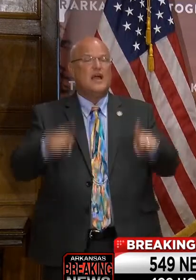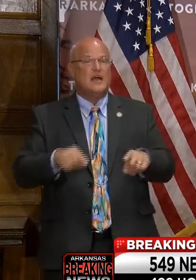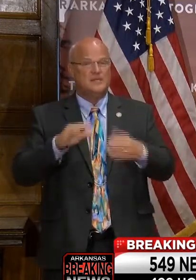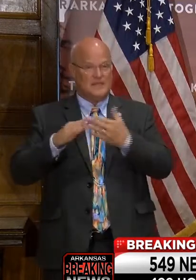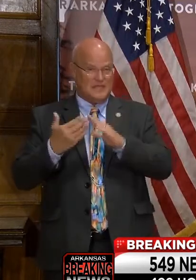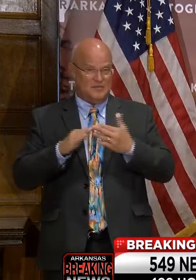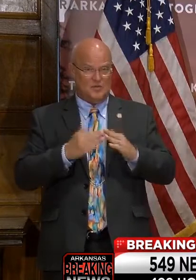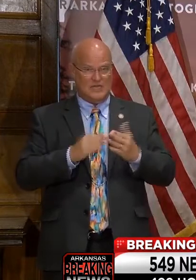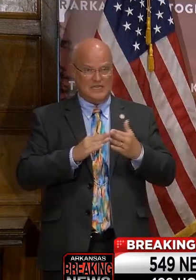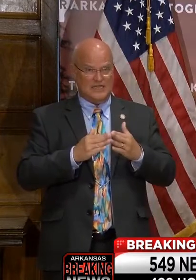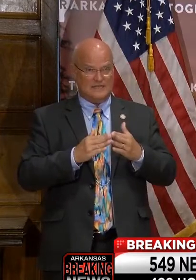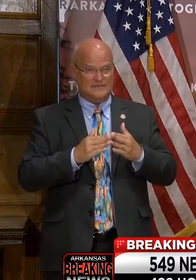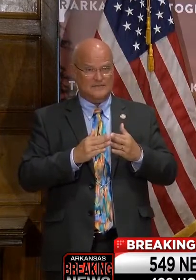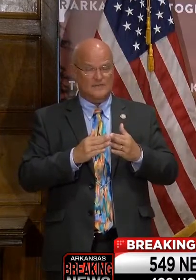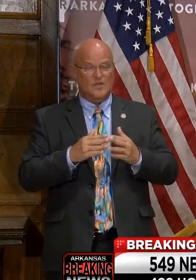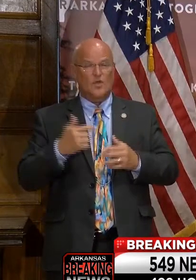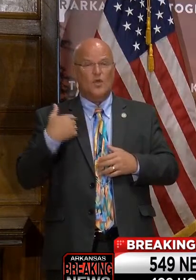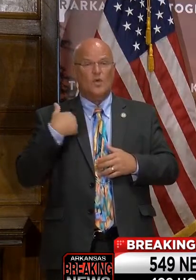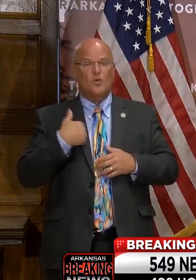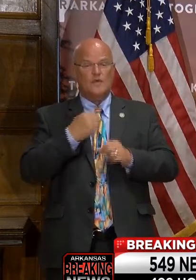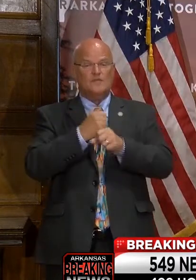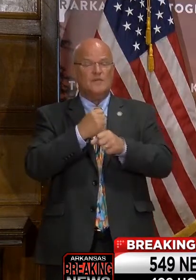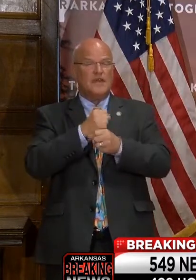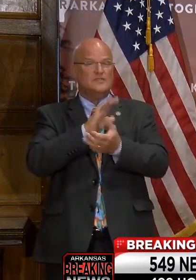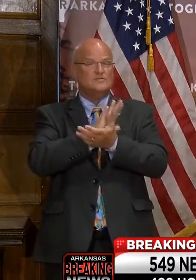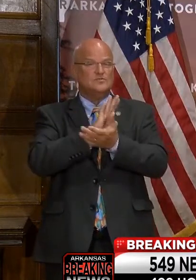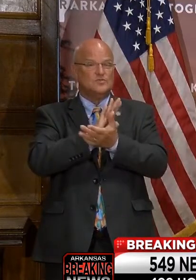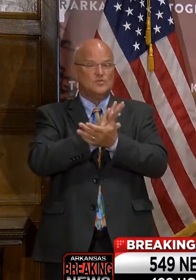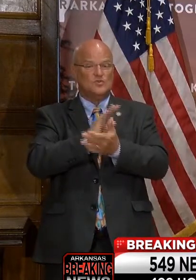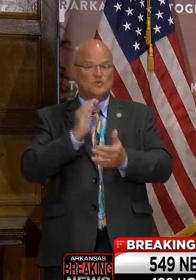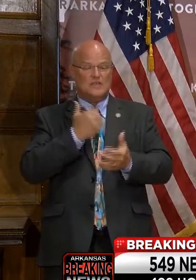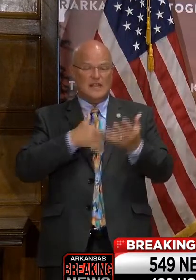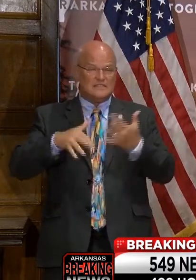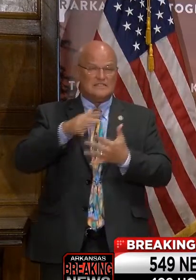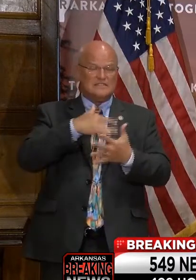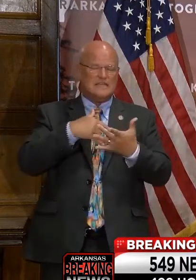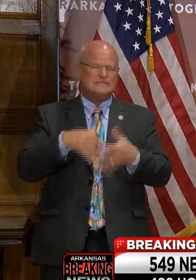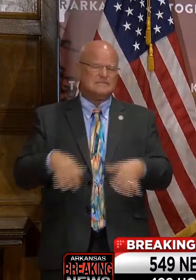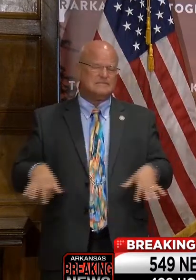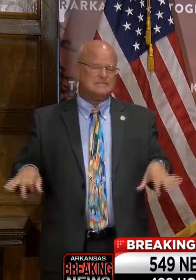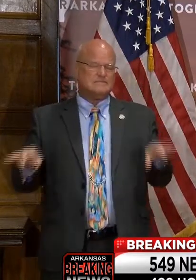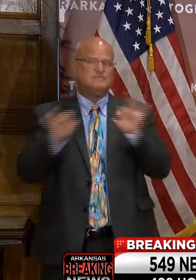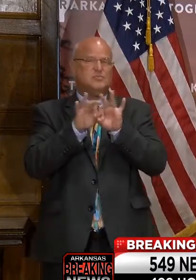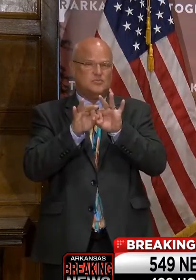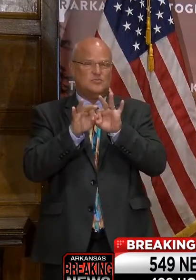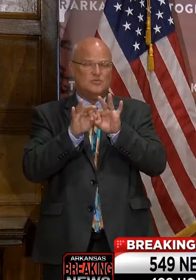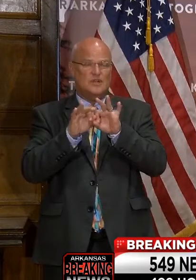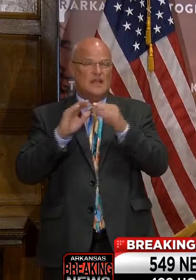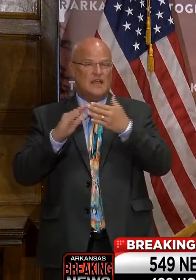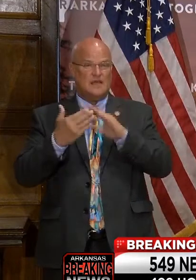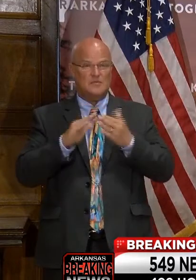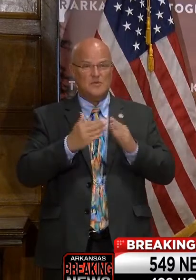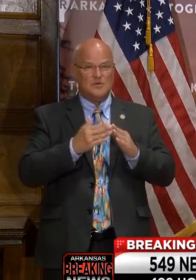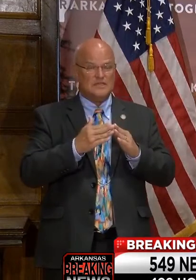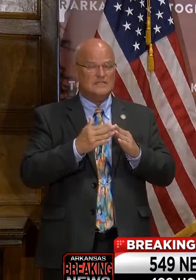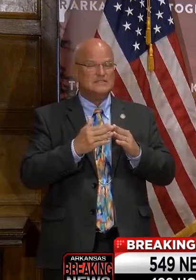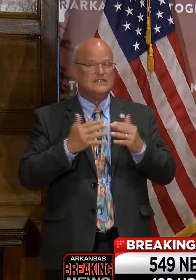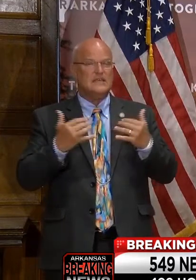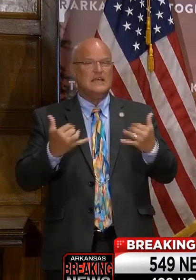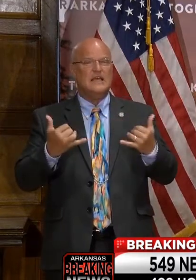your community. We have created school in our society to be such a critical aspect of our communities,